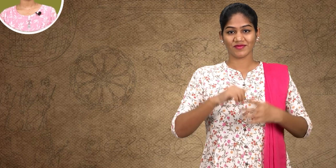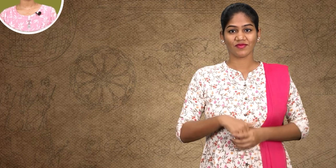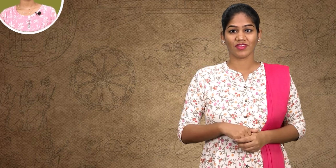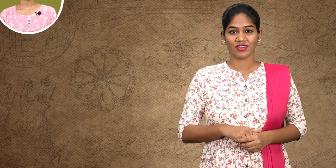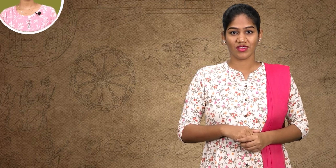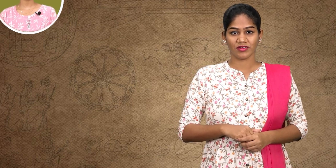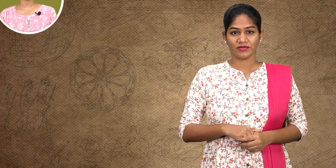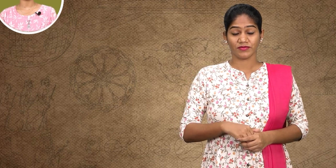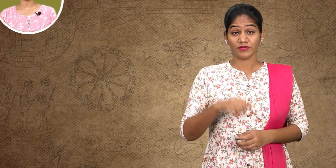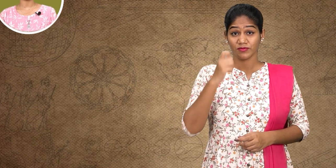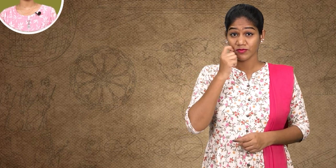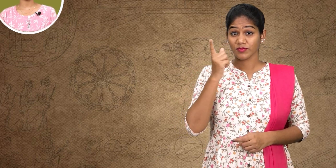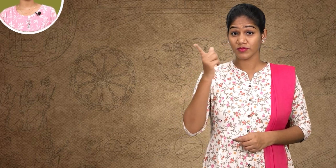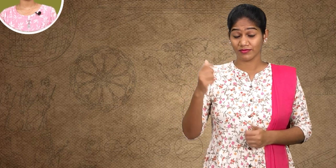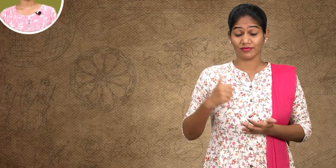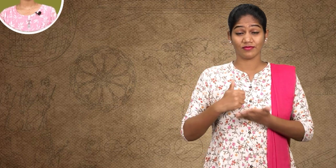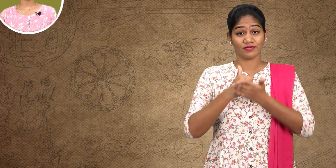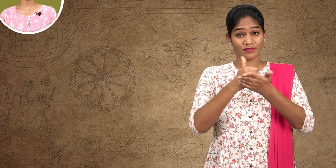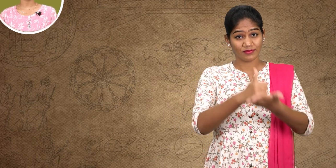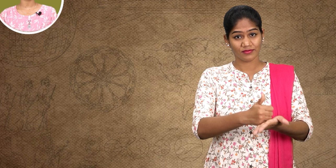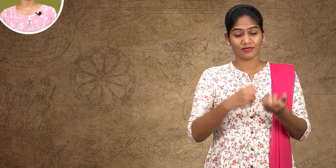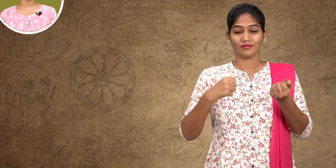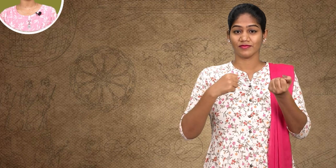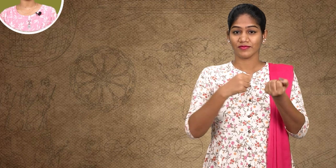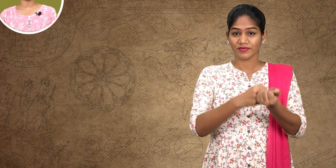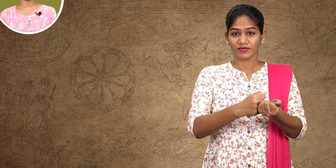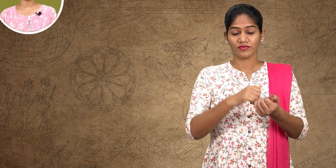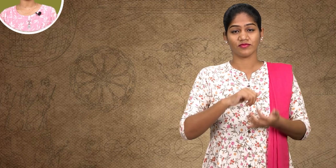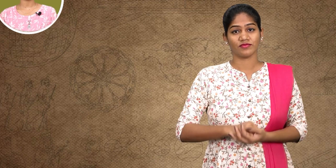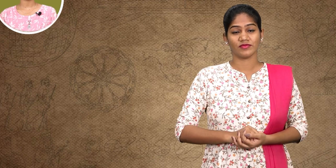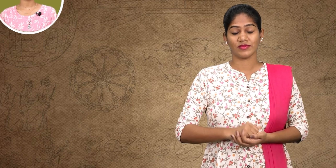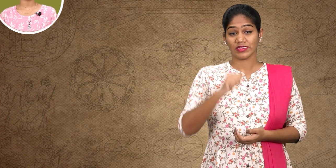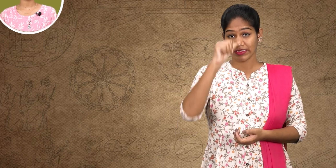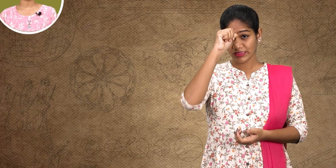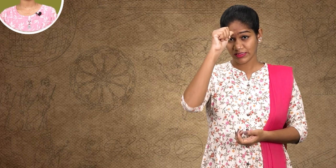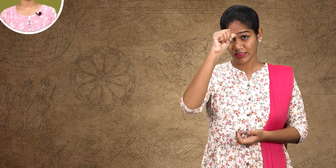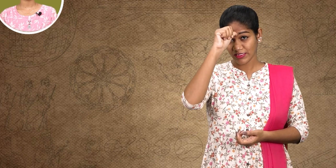He supported Hindu-Muslim unity.